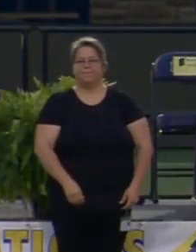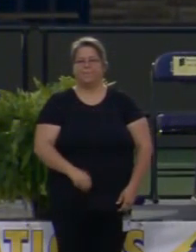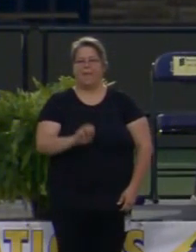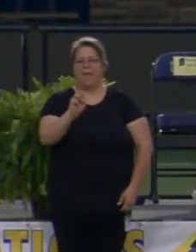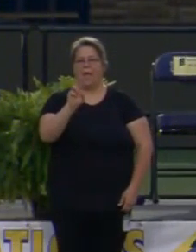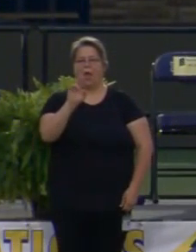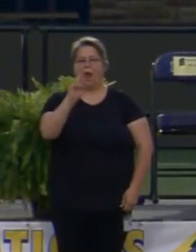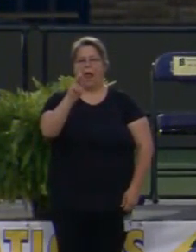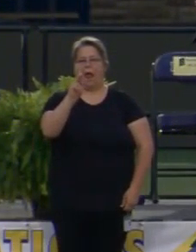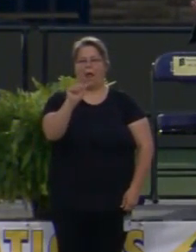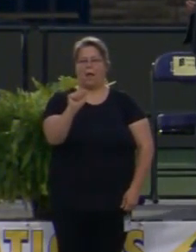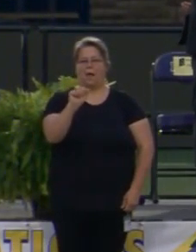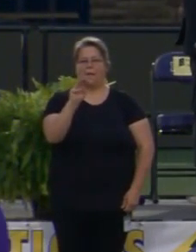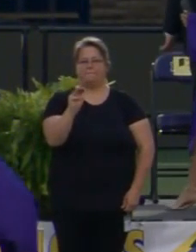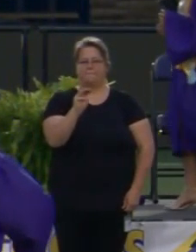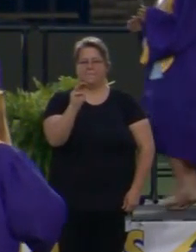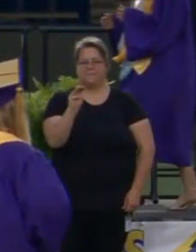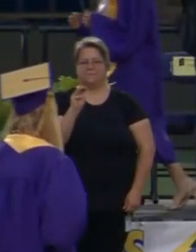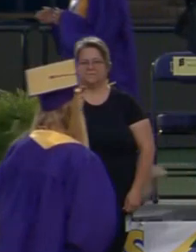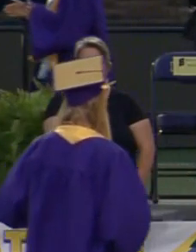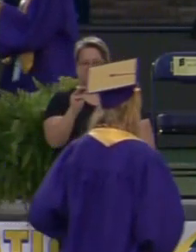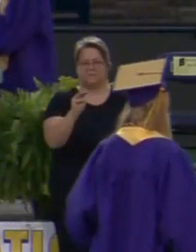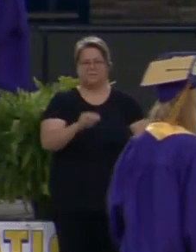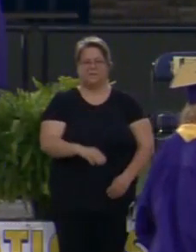Erica Monson.